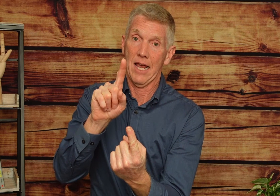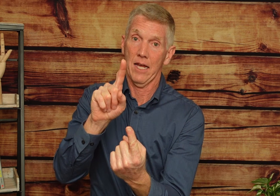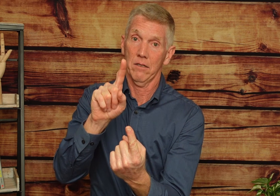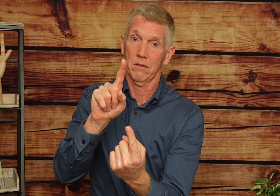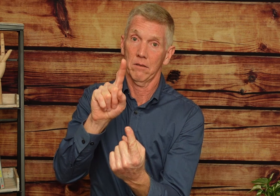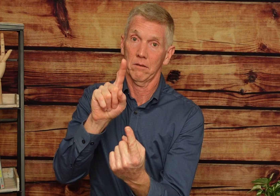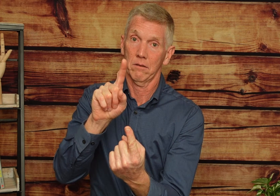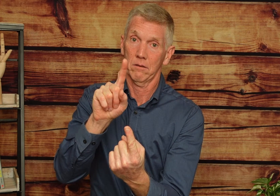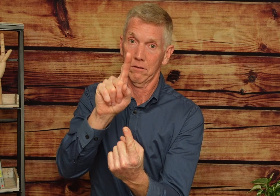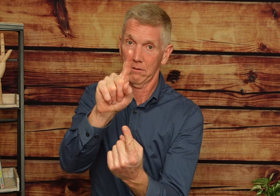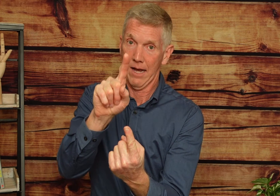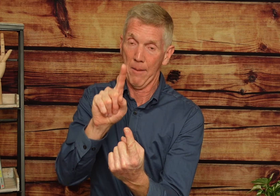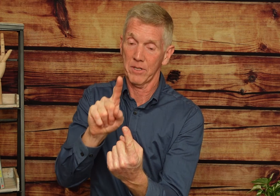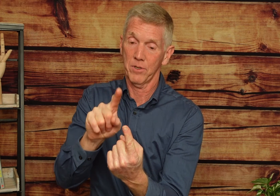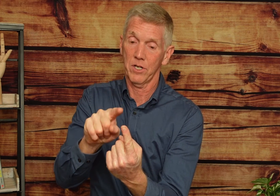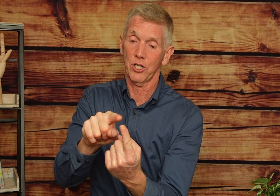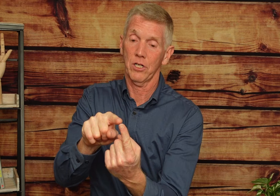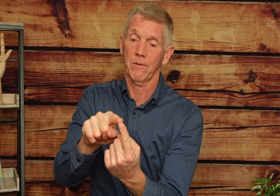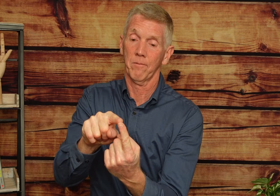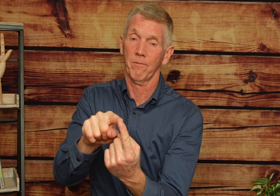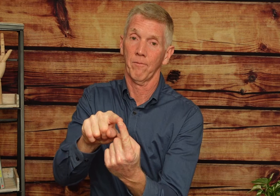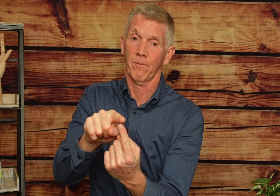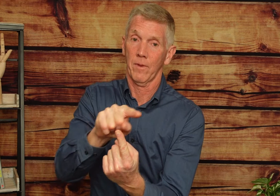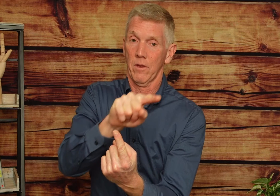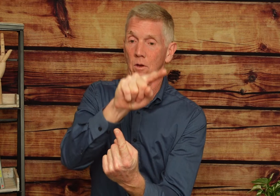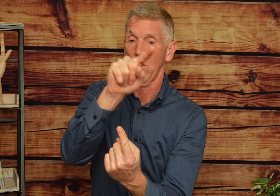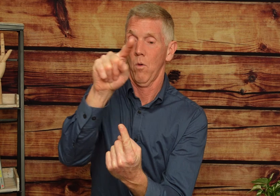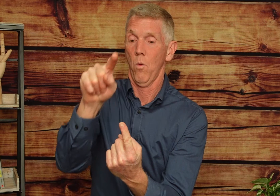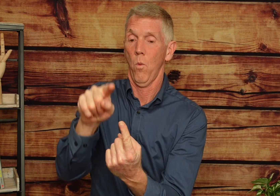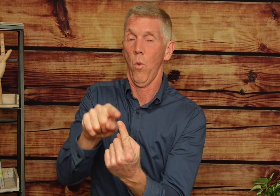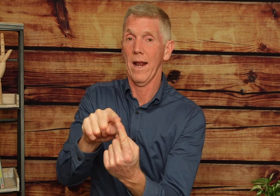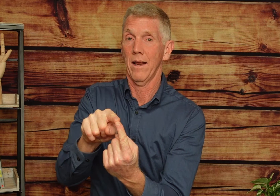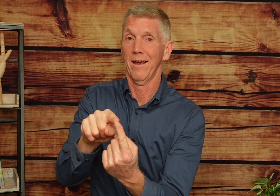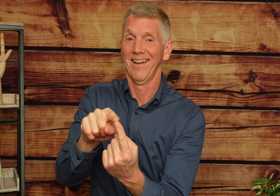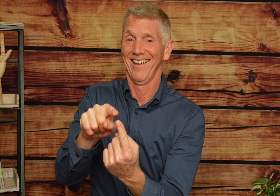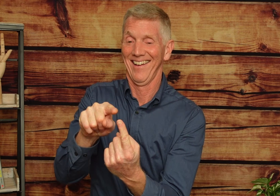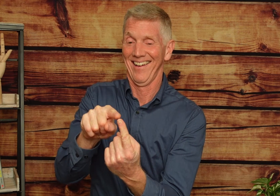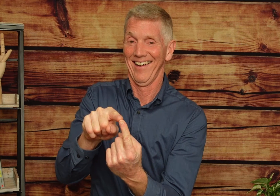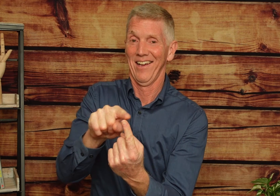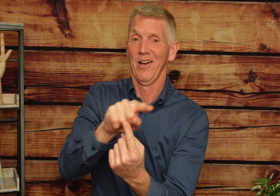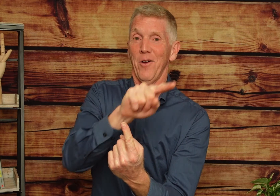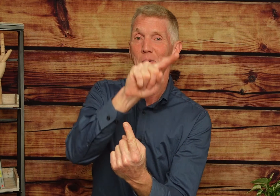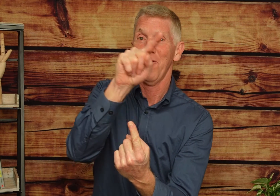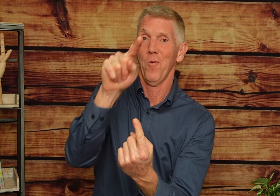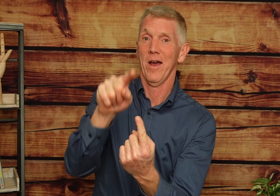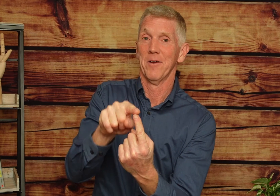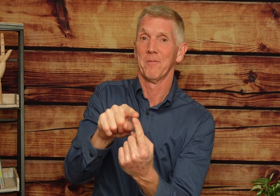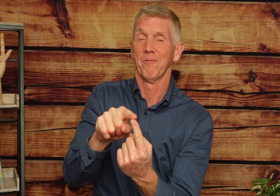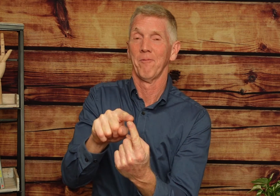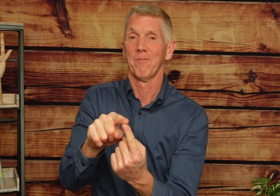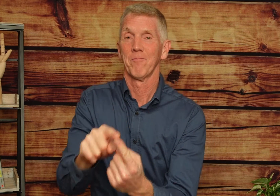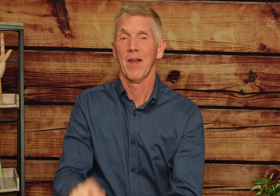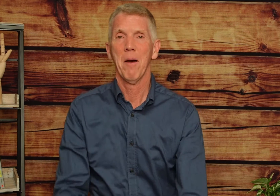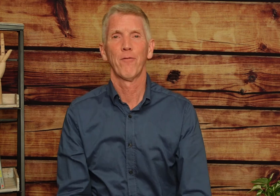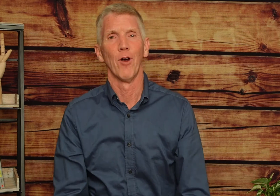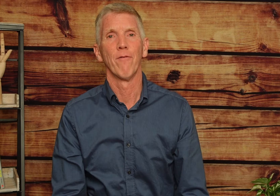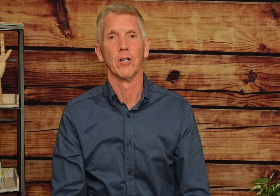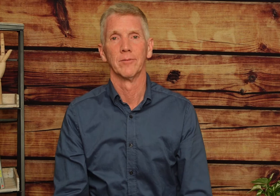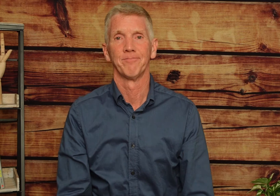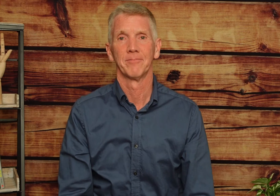hand, opposite position. When. When. How about forever?